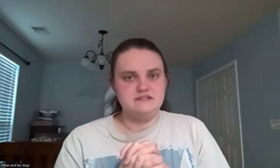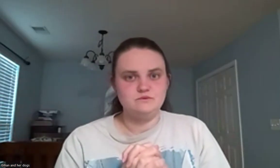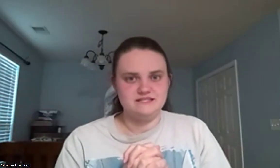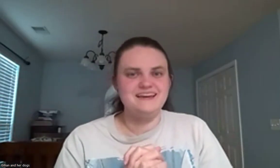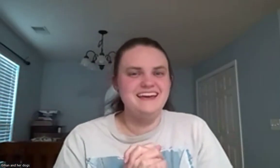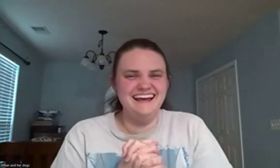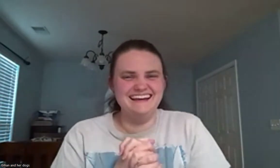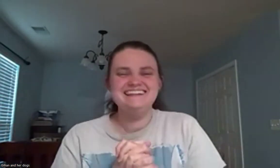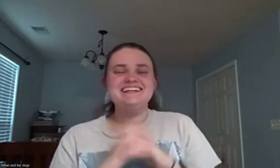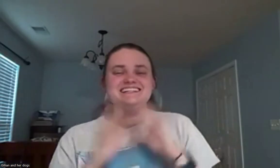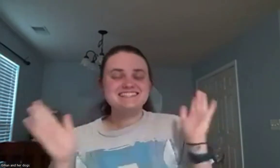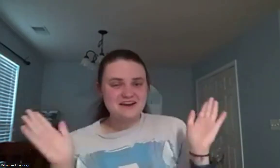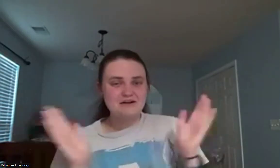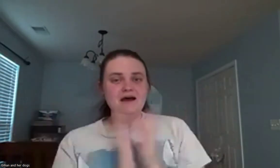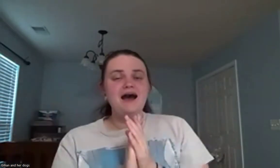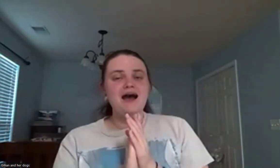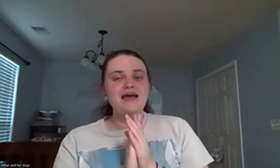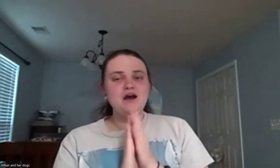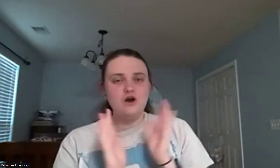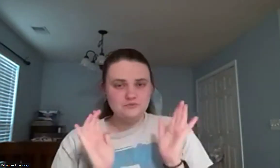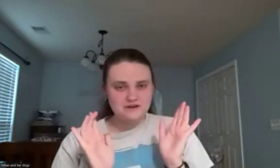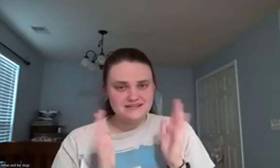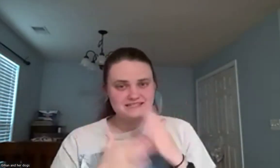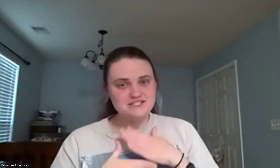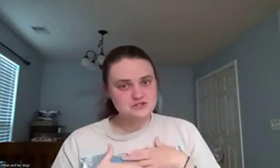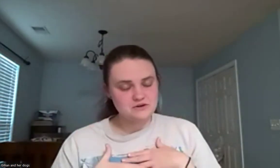weeks. So I hope you guys enjoyed.